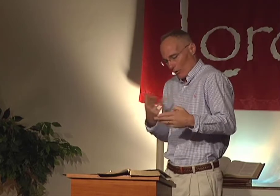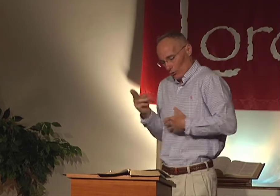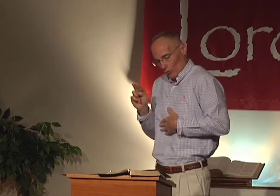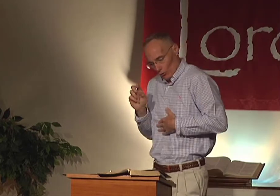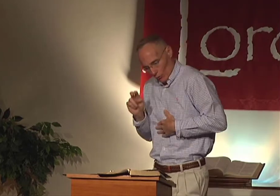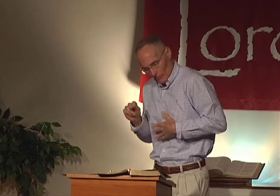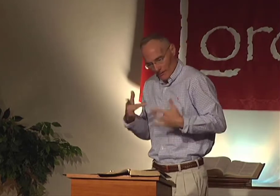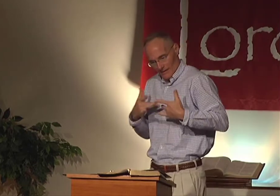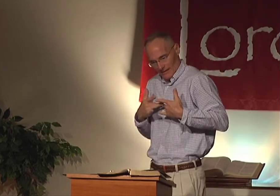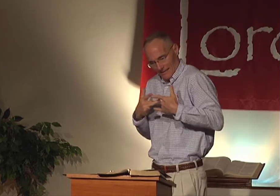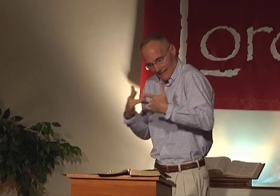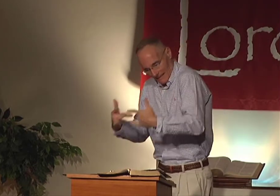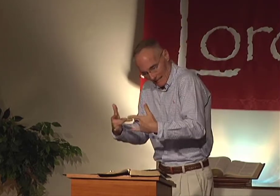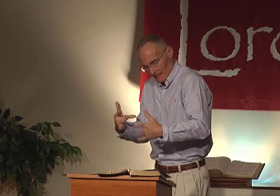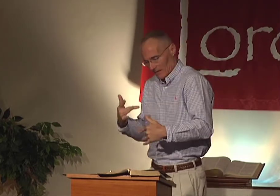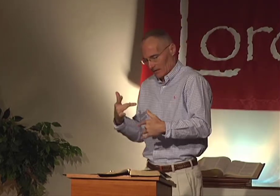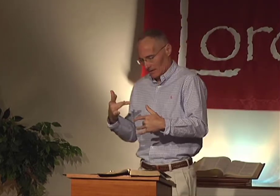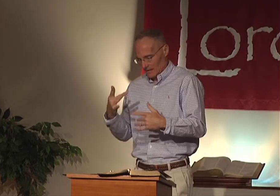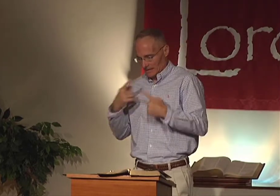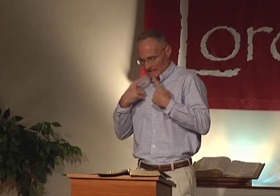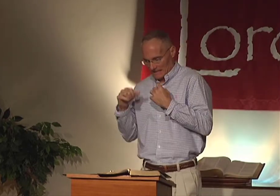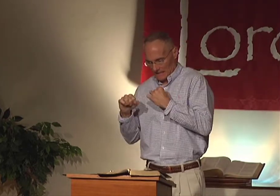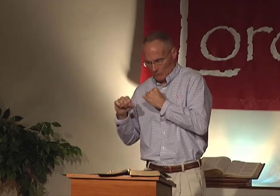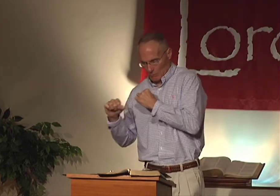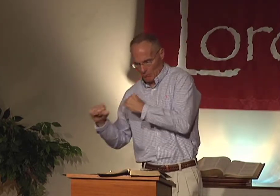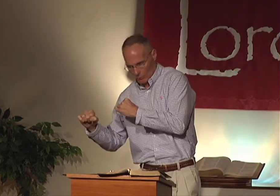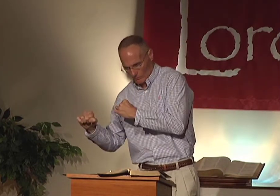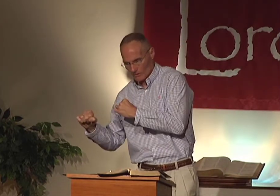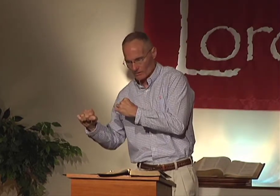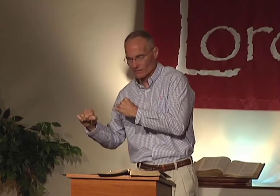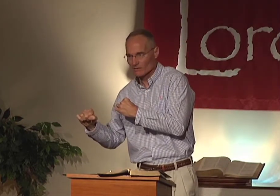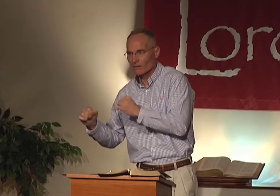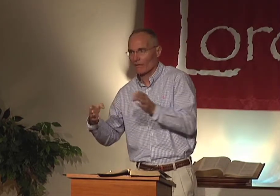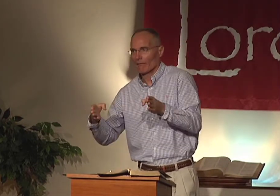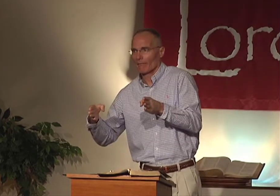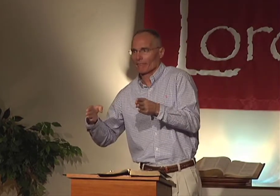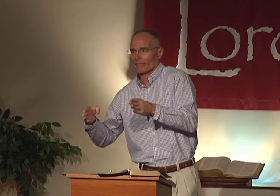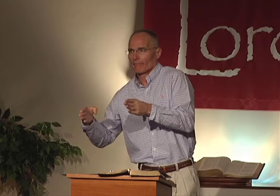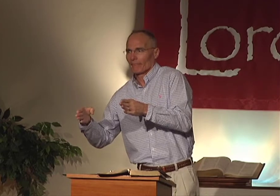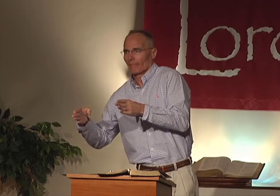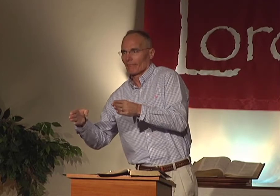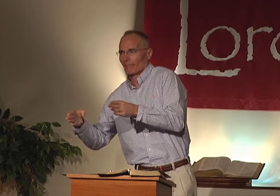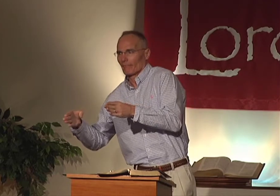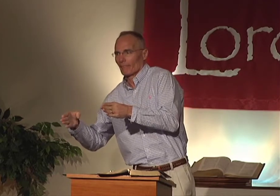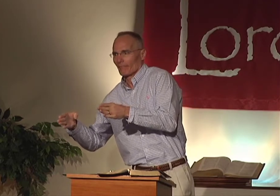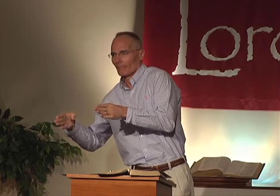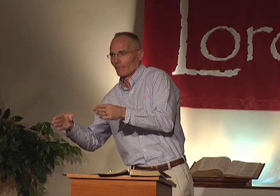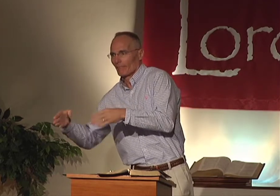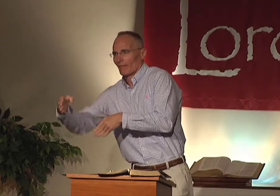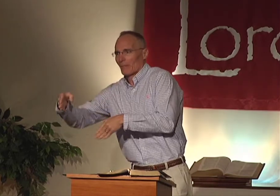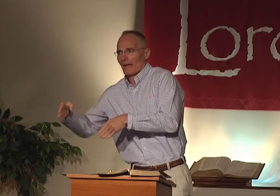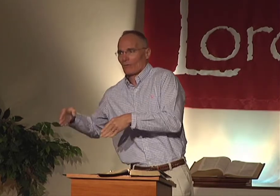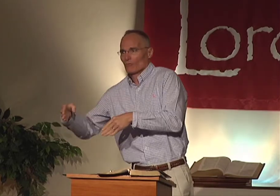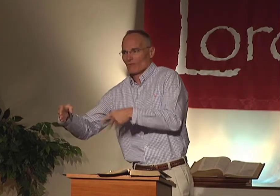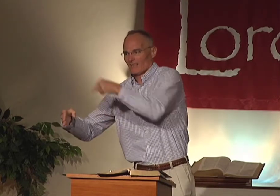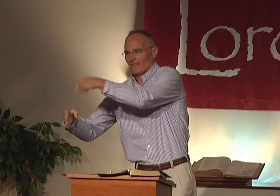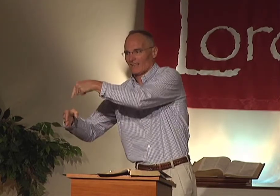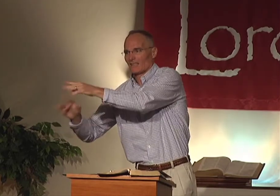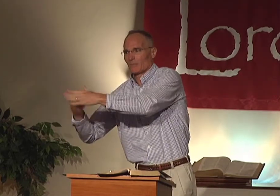drift. Our human tendency, sin pulls us away, and we tend to drift. And the